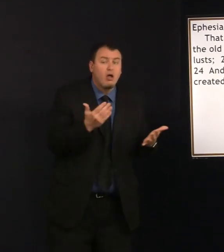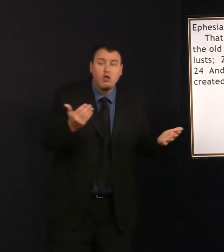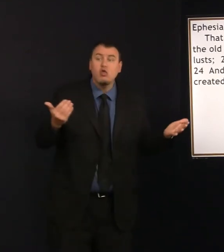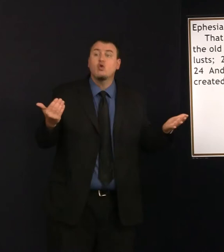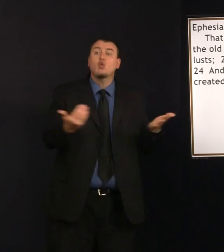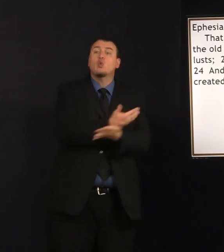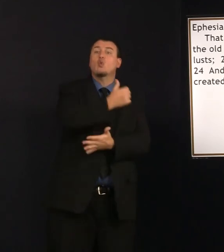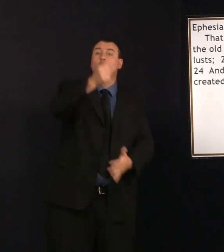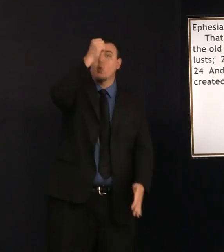on.